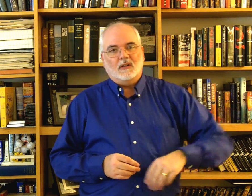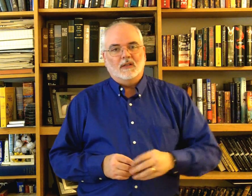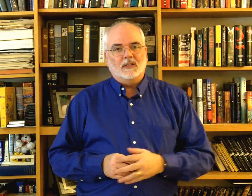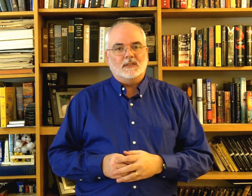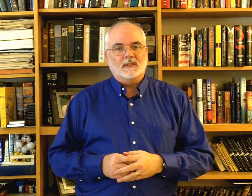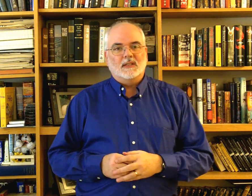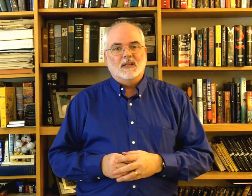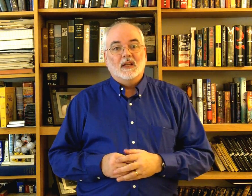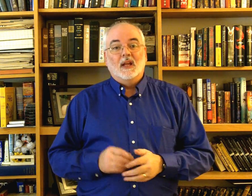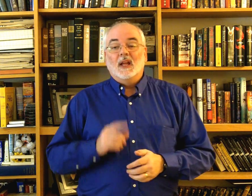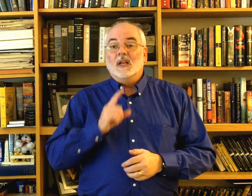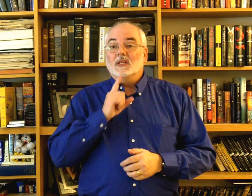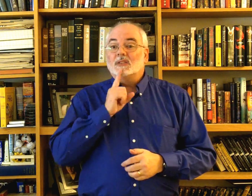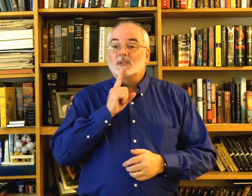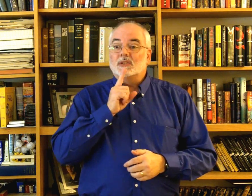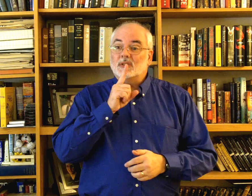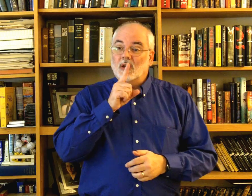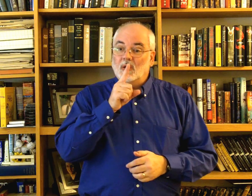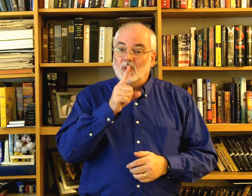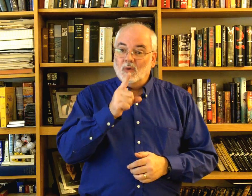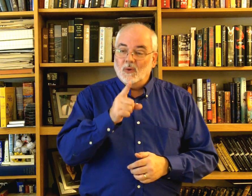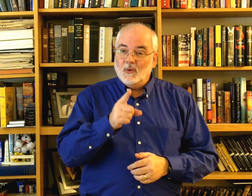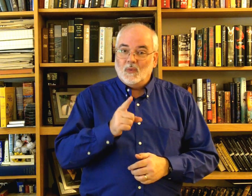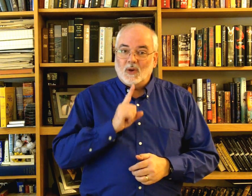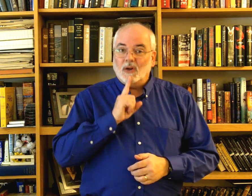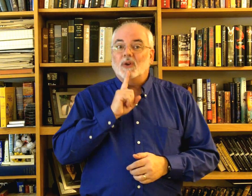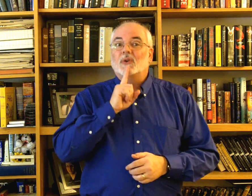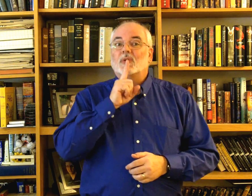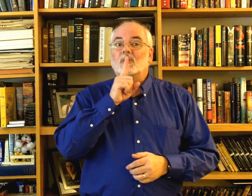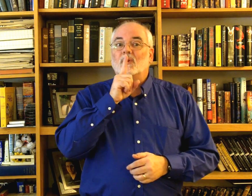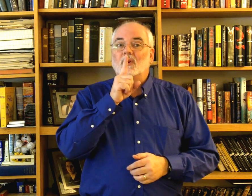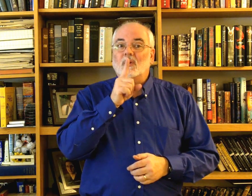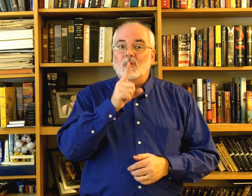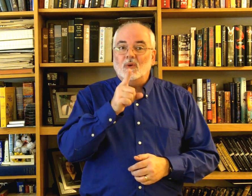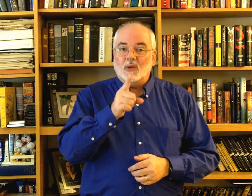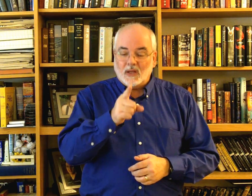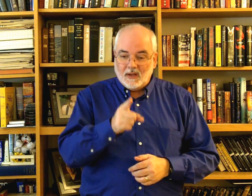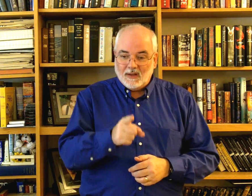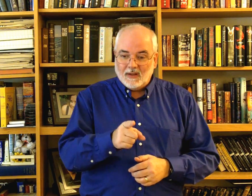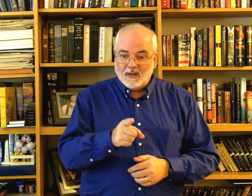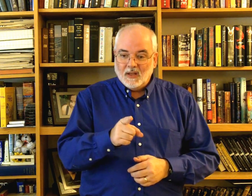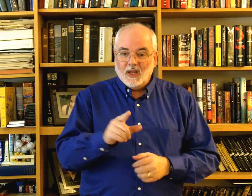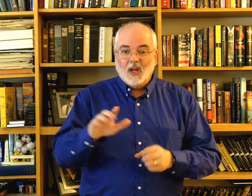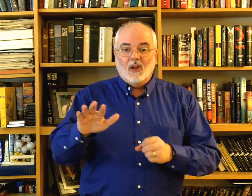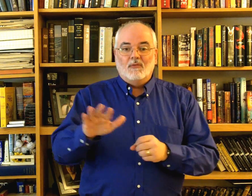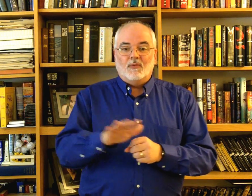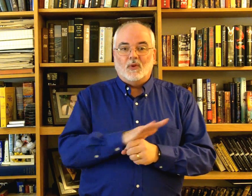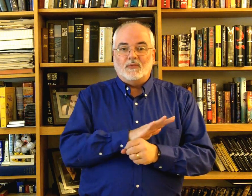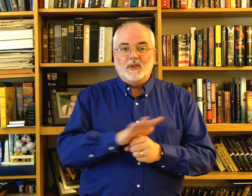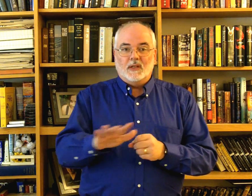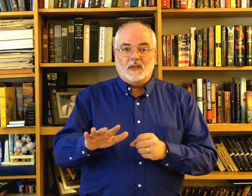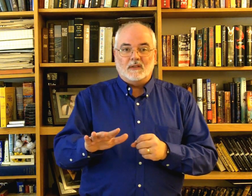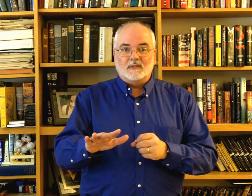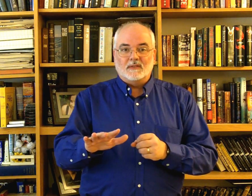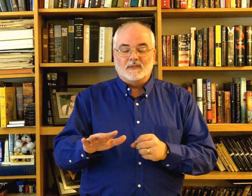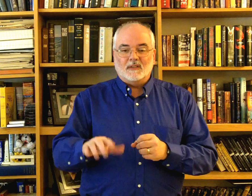this. So, we're going to truly fulfill.